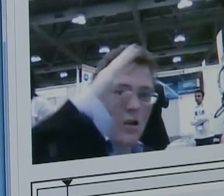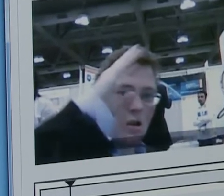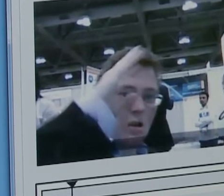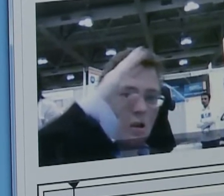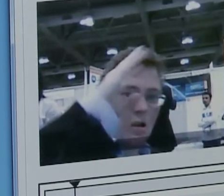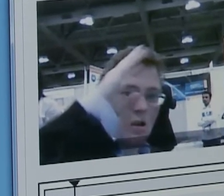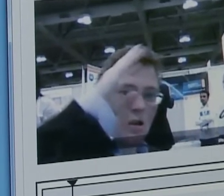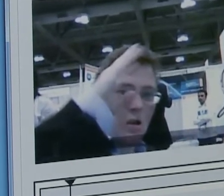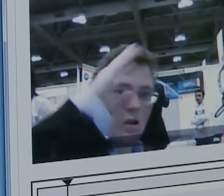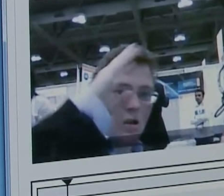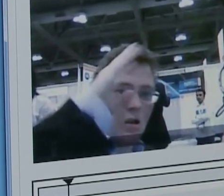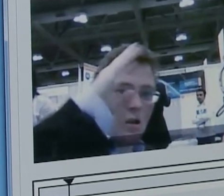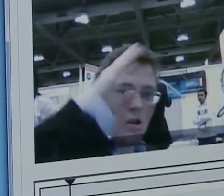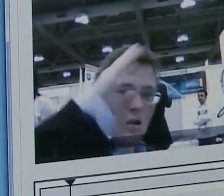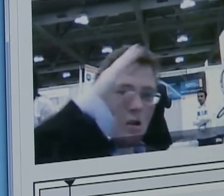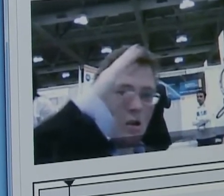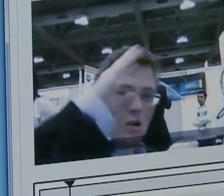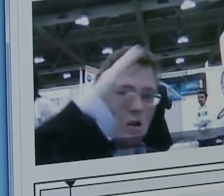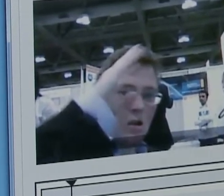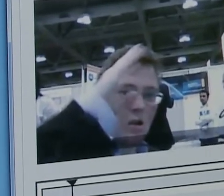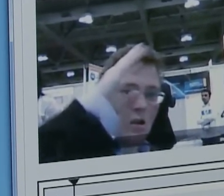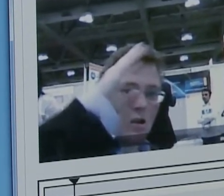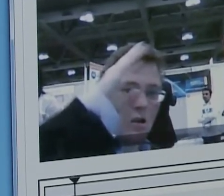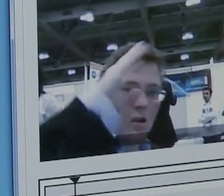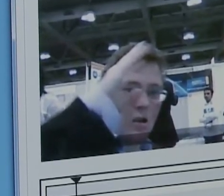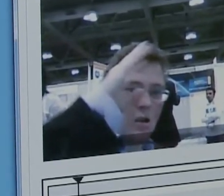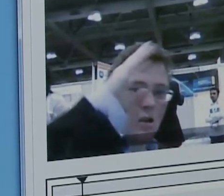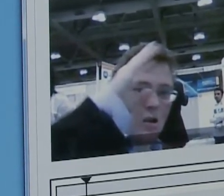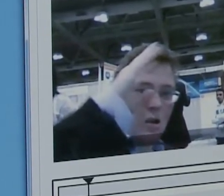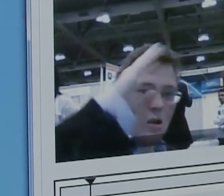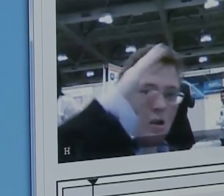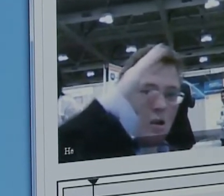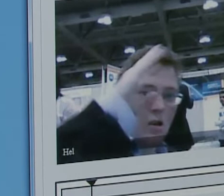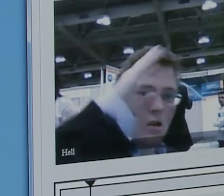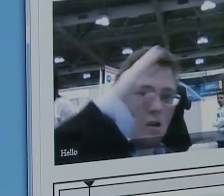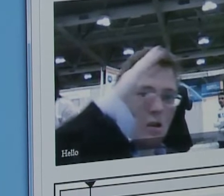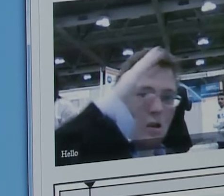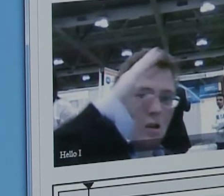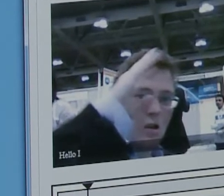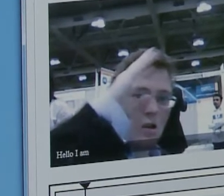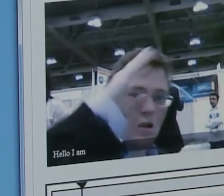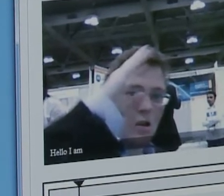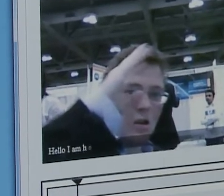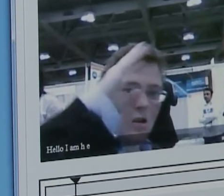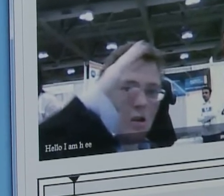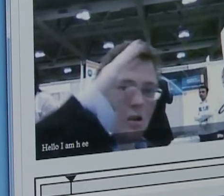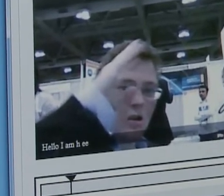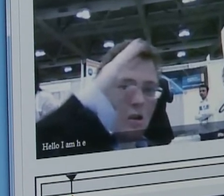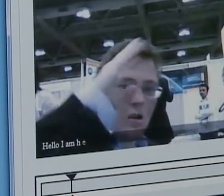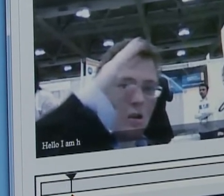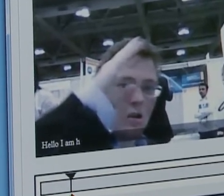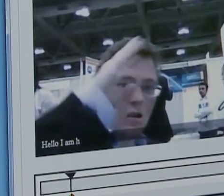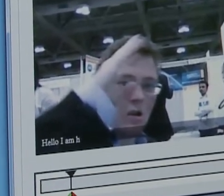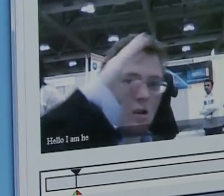And I can hit new, add that, I would just type in whatever my captions are. Ladies and gentlemen, I have your attention. All mentors,